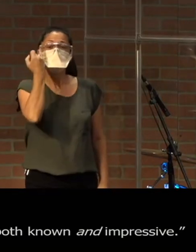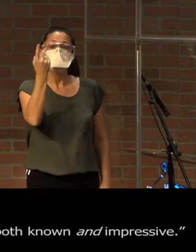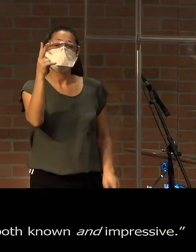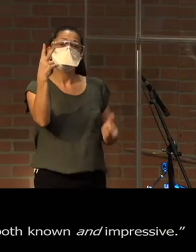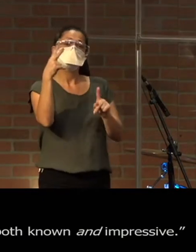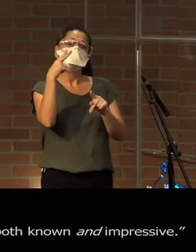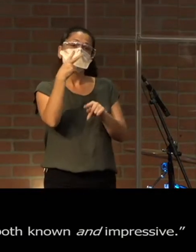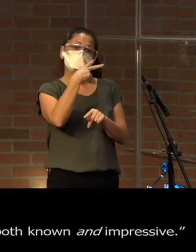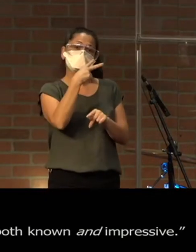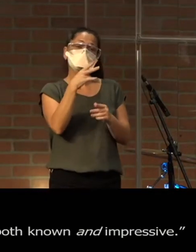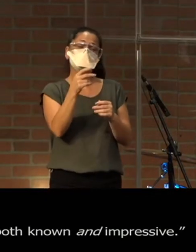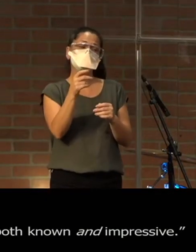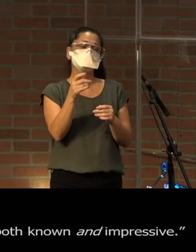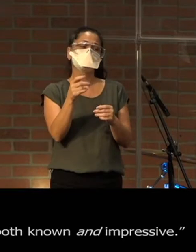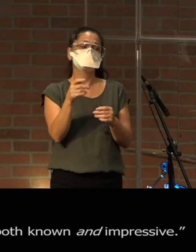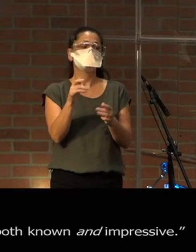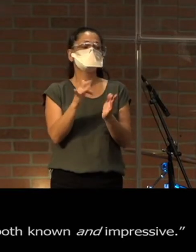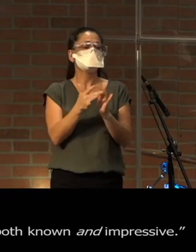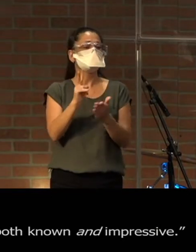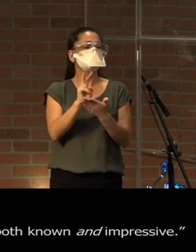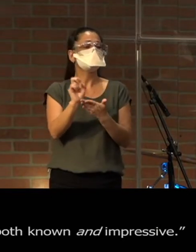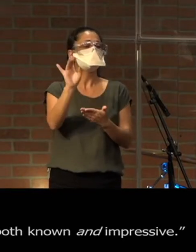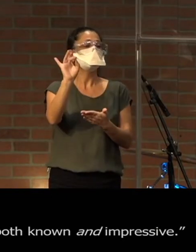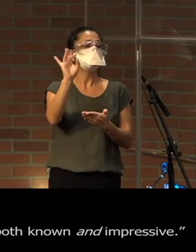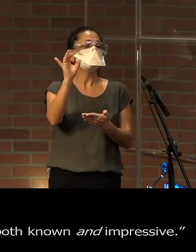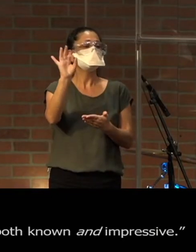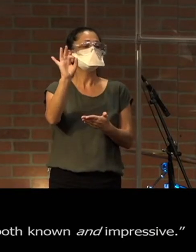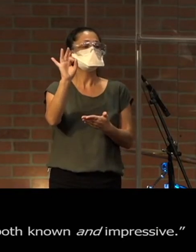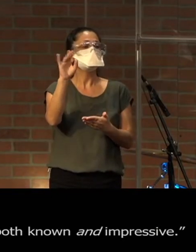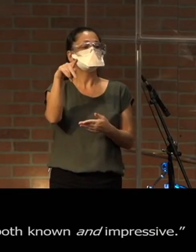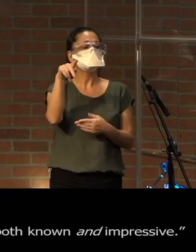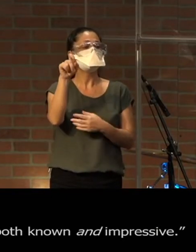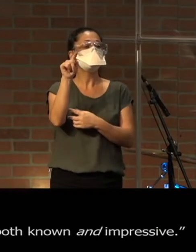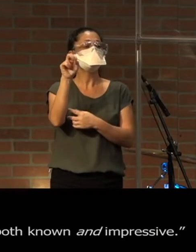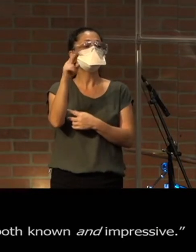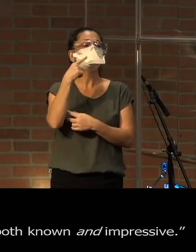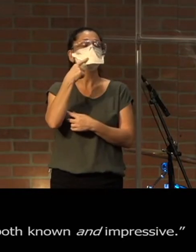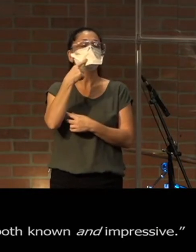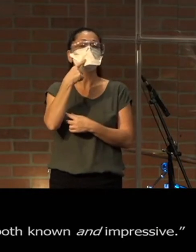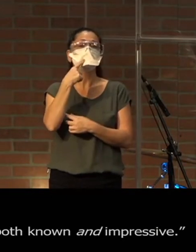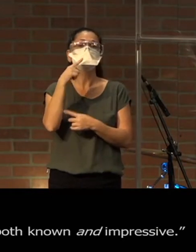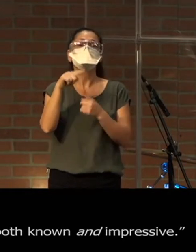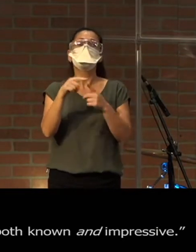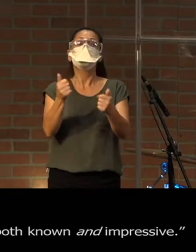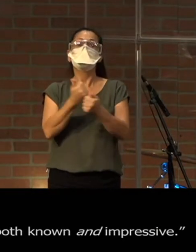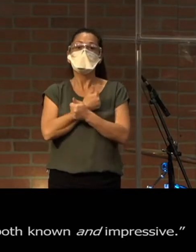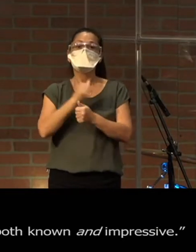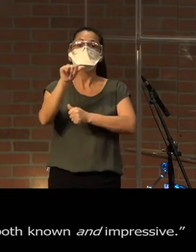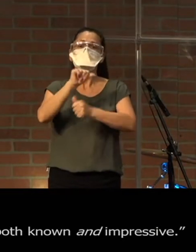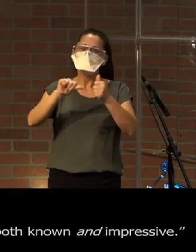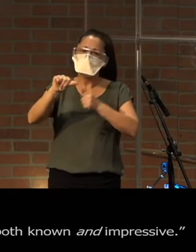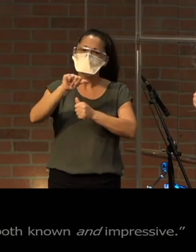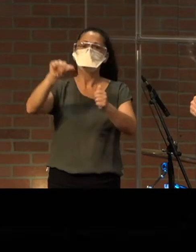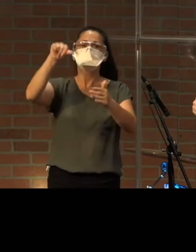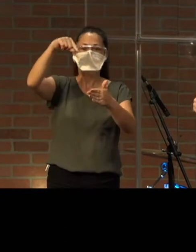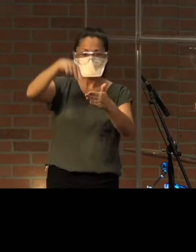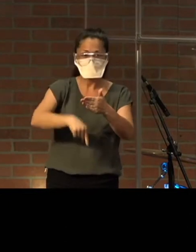at verses 8 and 9, we see that Peter instructs us to love each other deeply and